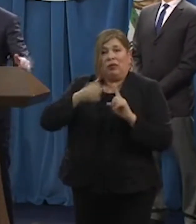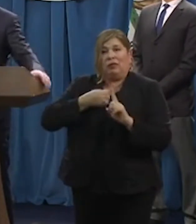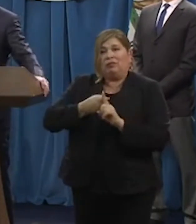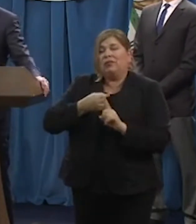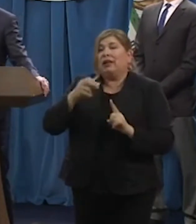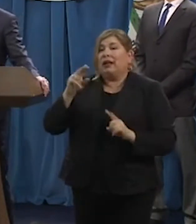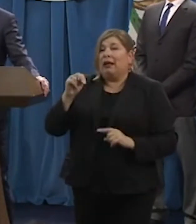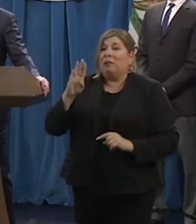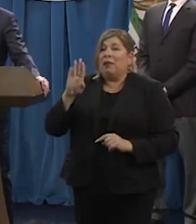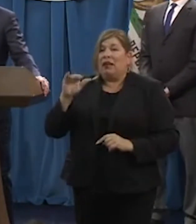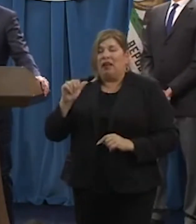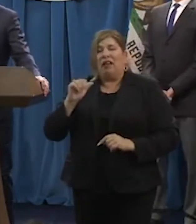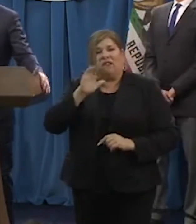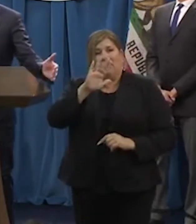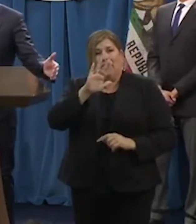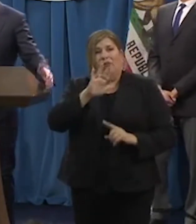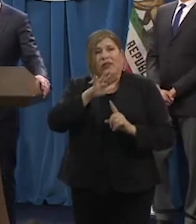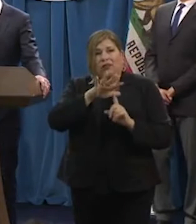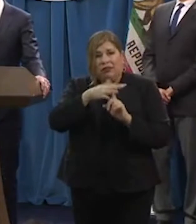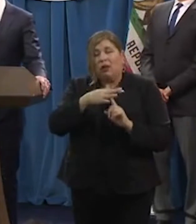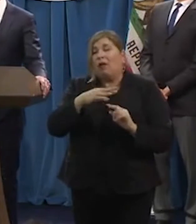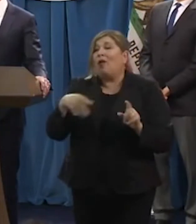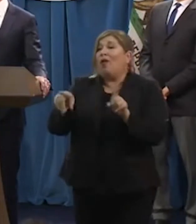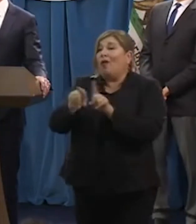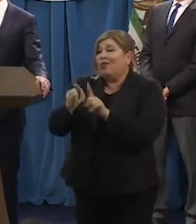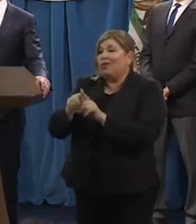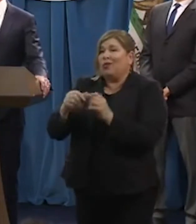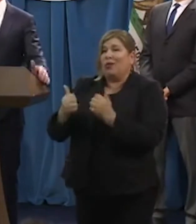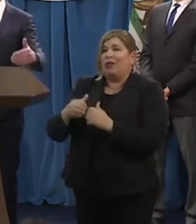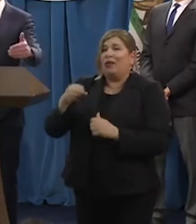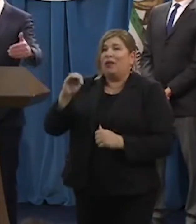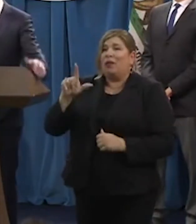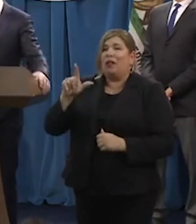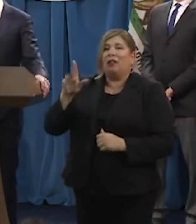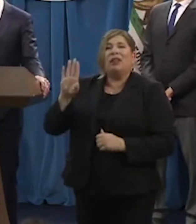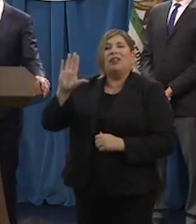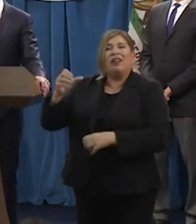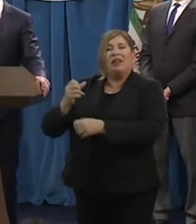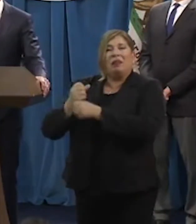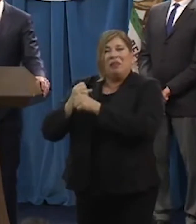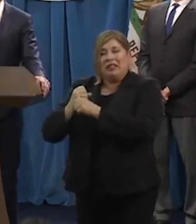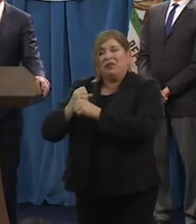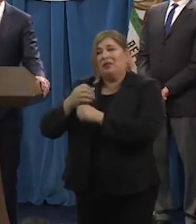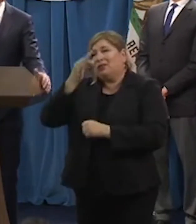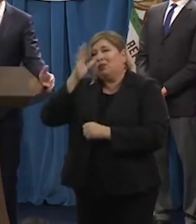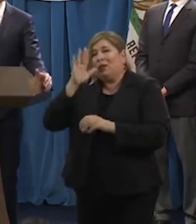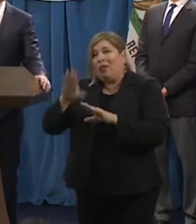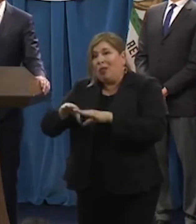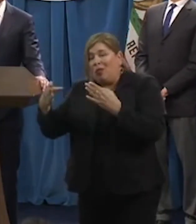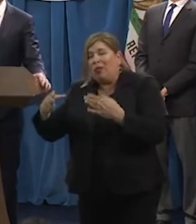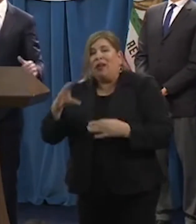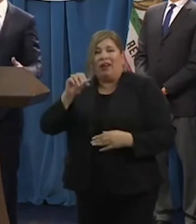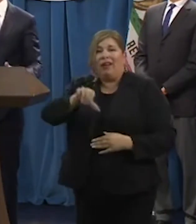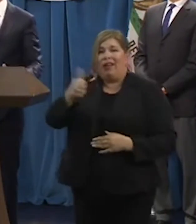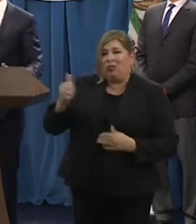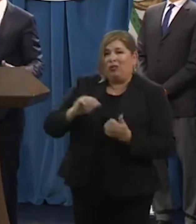unique set of circumstances, but Major League Baseball, which is moving towards opening day very shortly, and others.